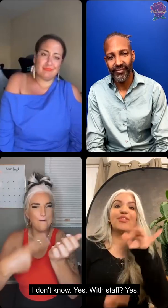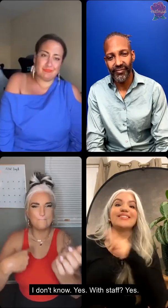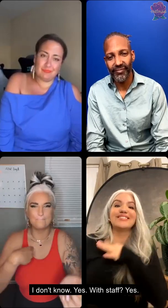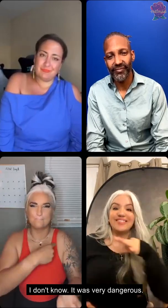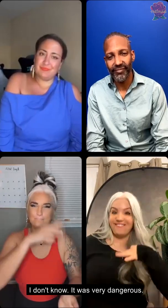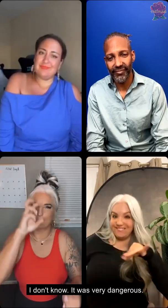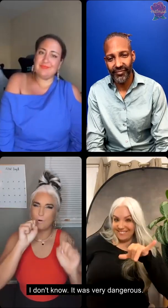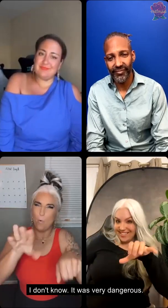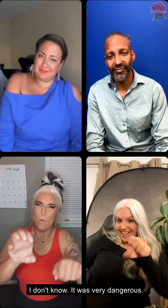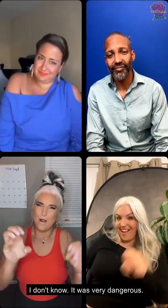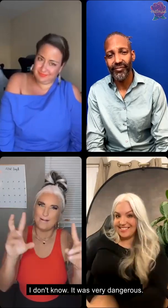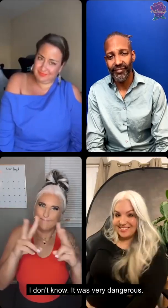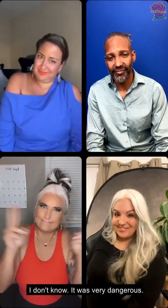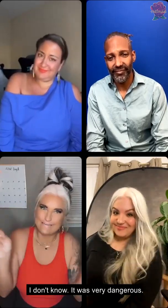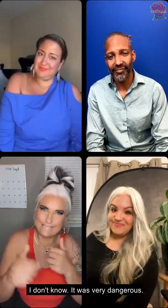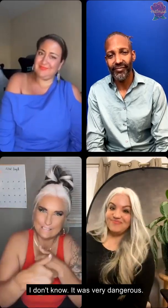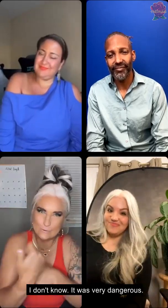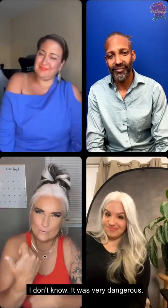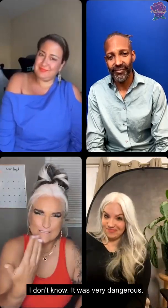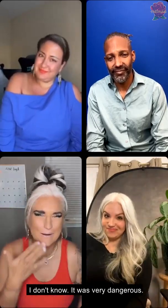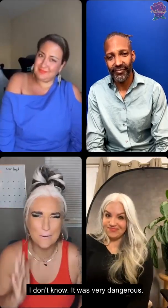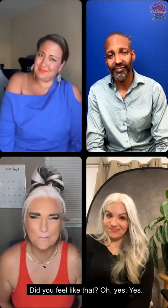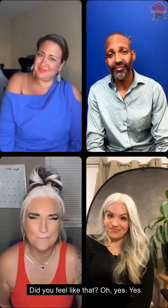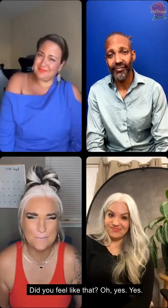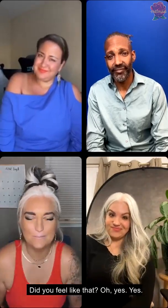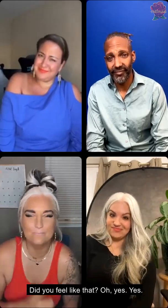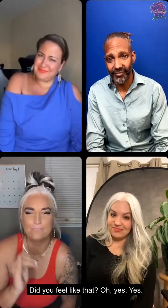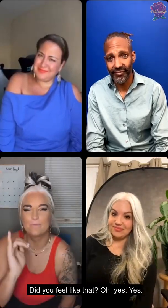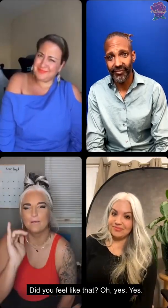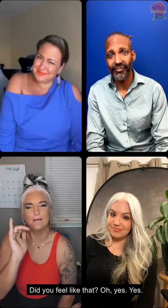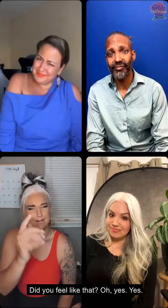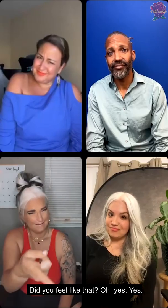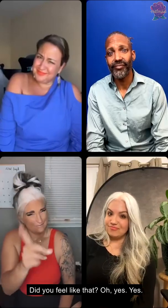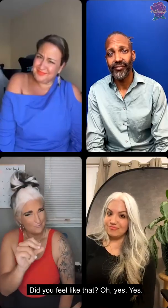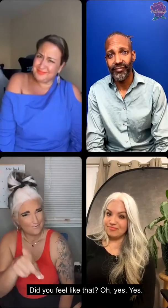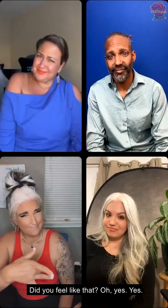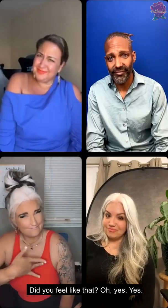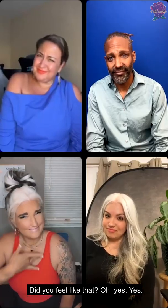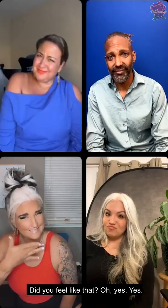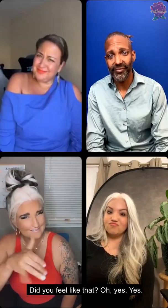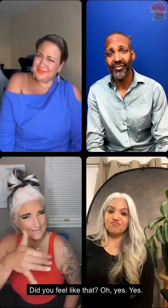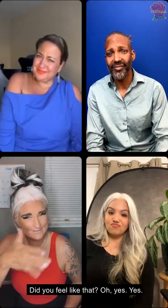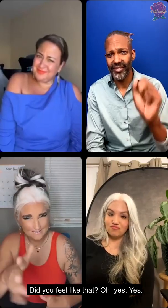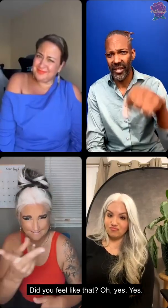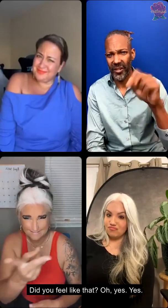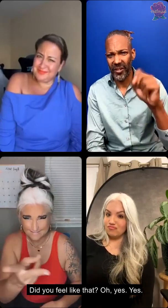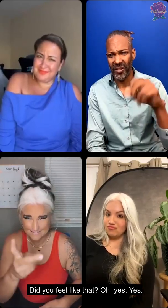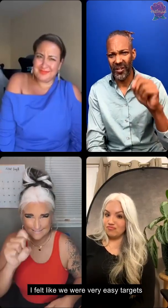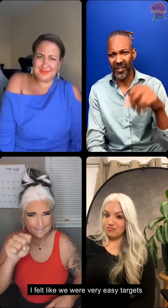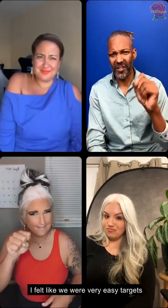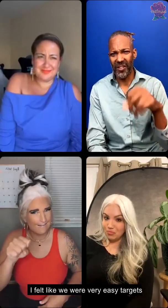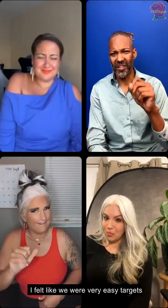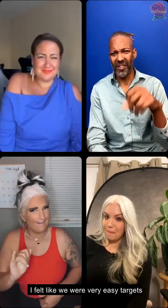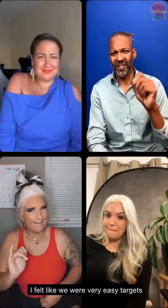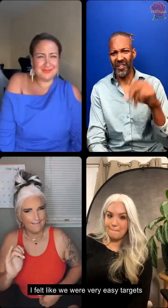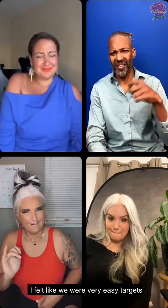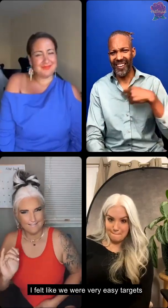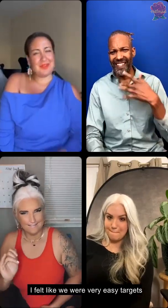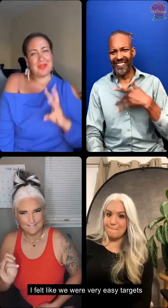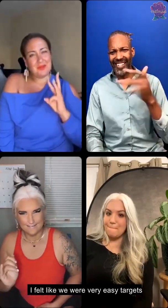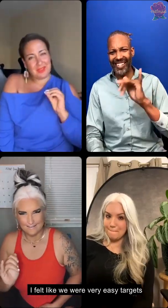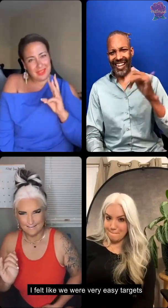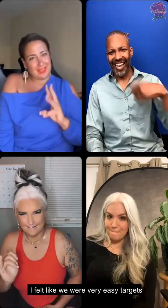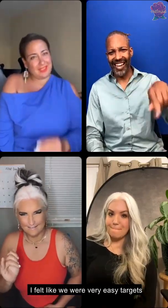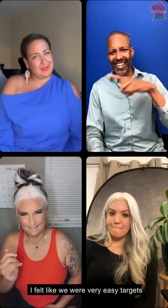with staff, yes. I don't know. It was very dangerous. Did you feel like that? Oh, yes, yes. I